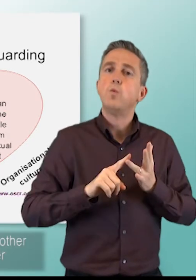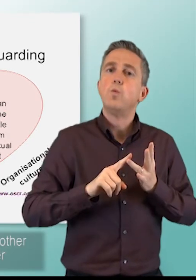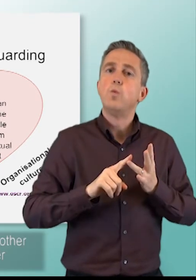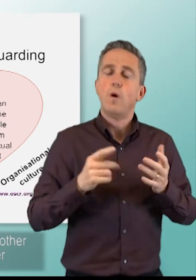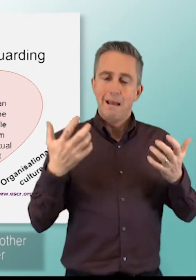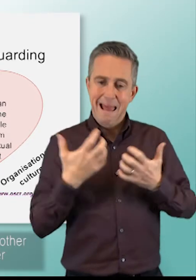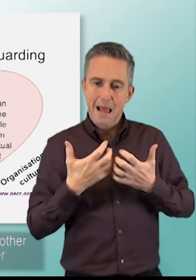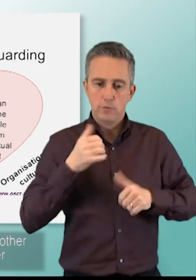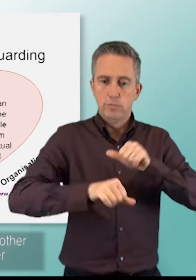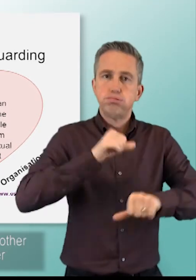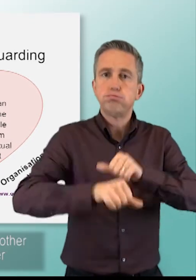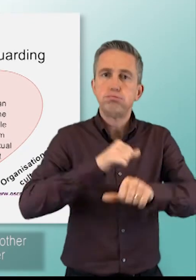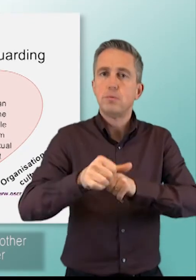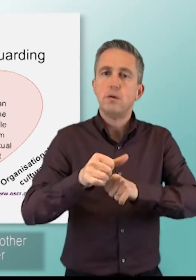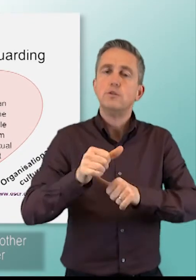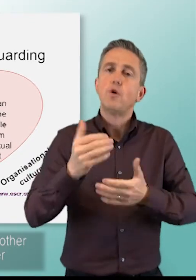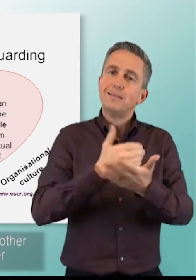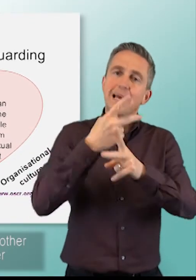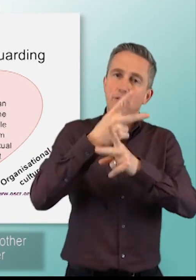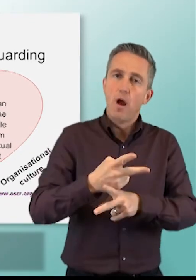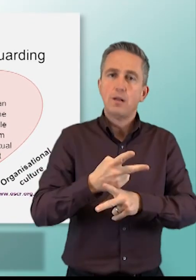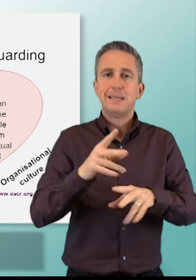some of the other stuff that you needed to get right as well in